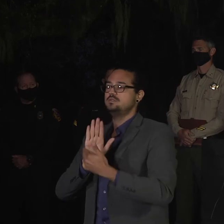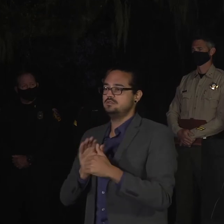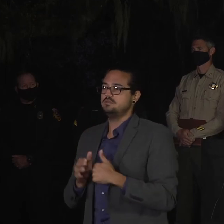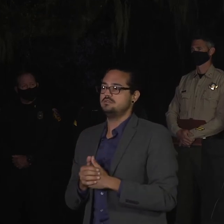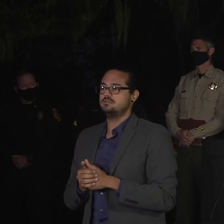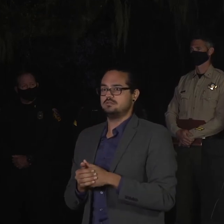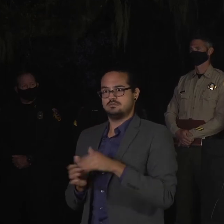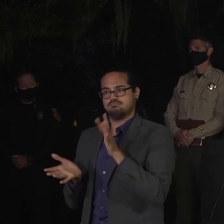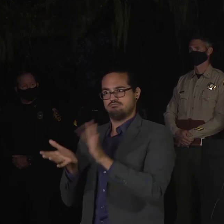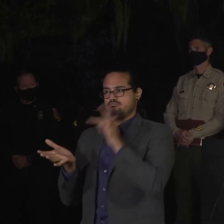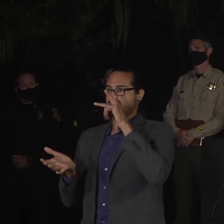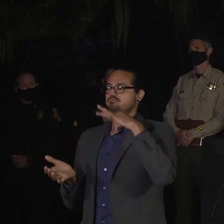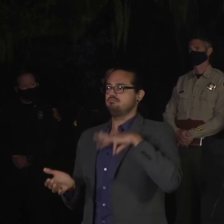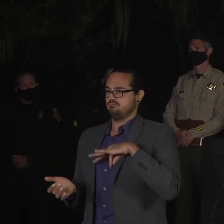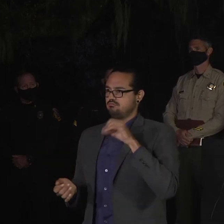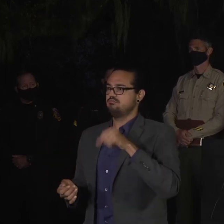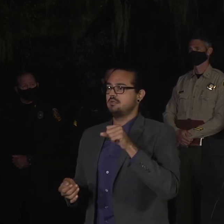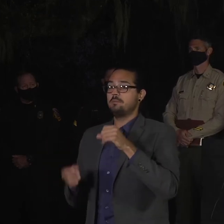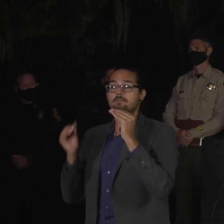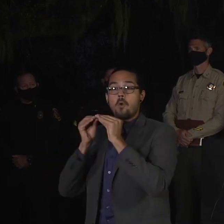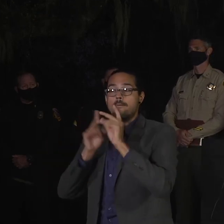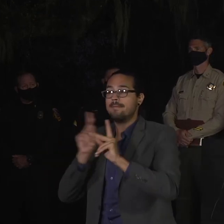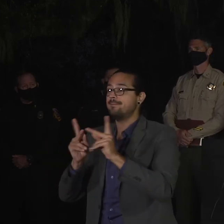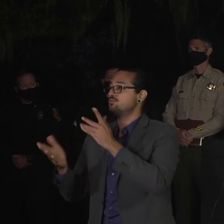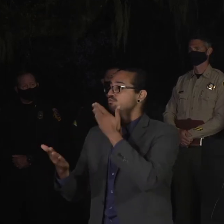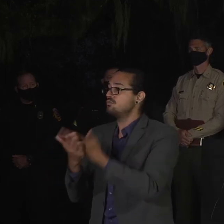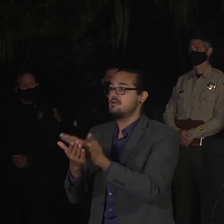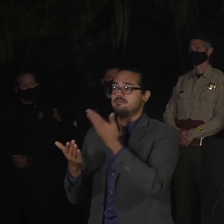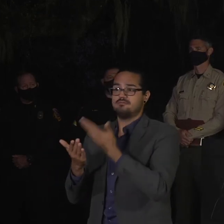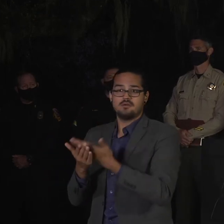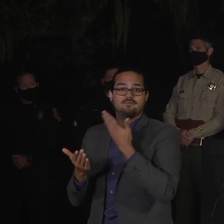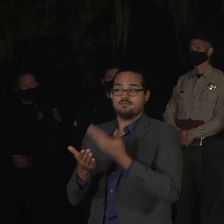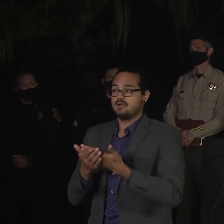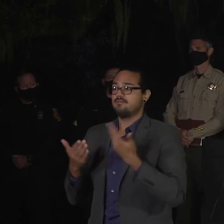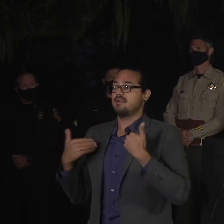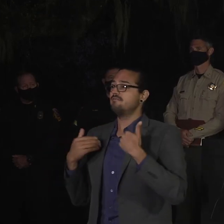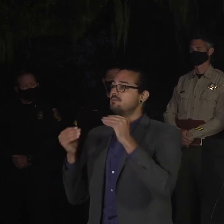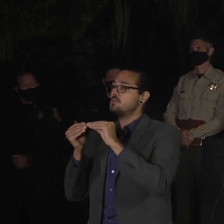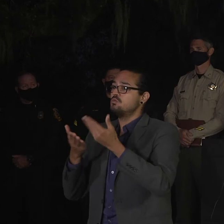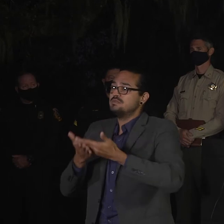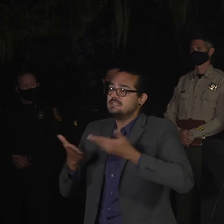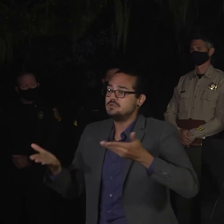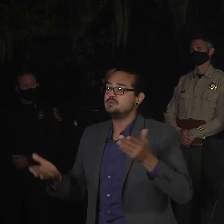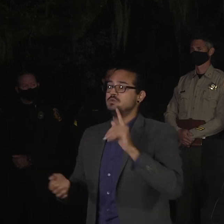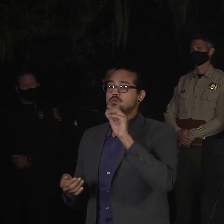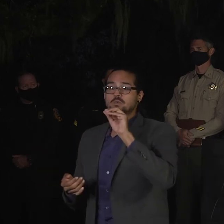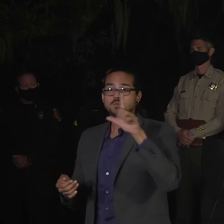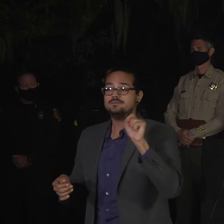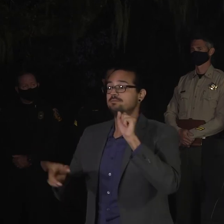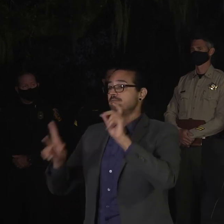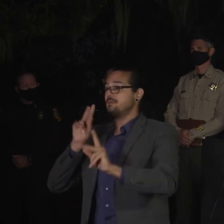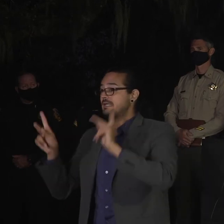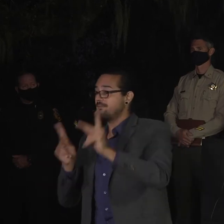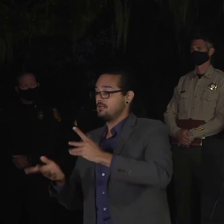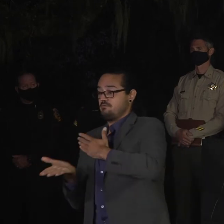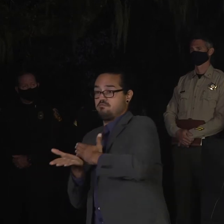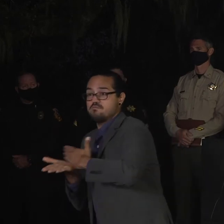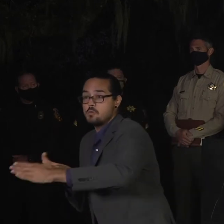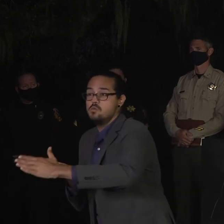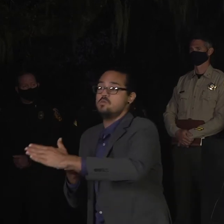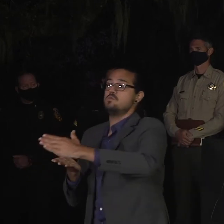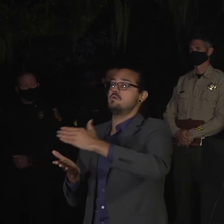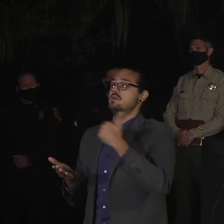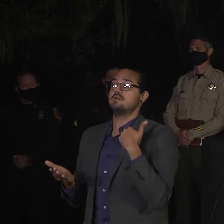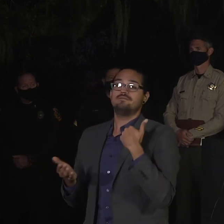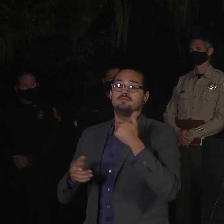putting those tools to work. And they're the critical tools that we need. So not only the boots on the ground, our, you know, the dozers, the hand crews, and then